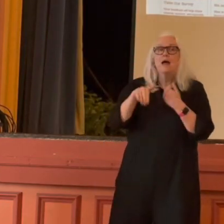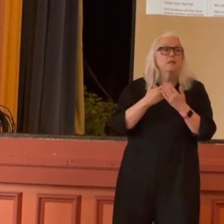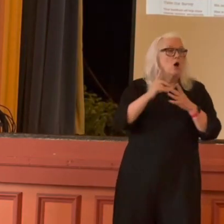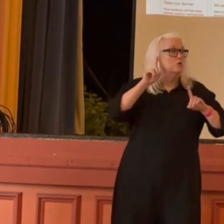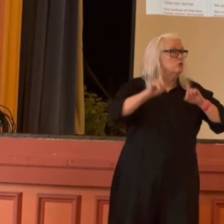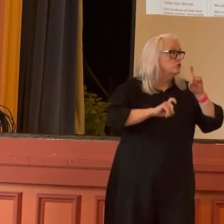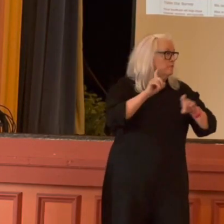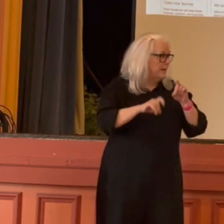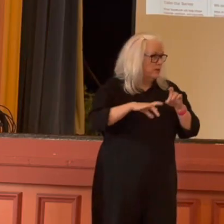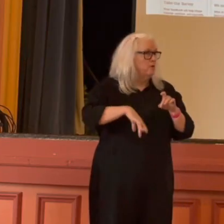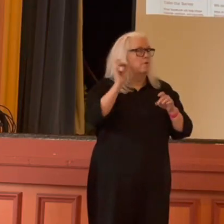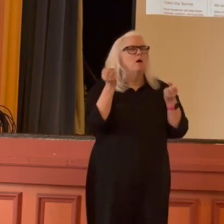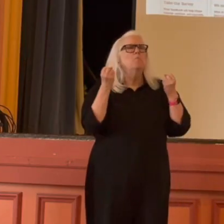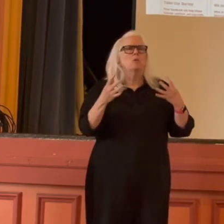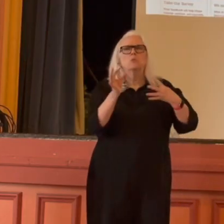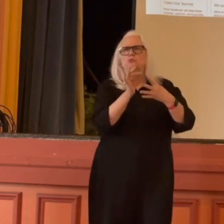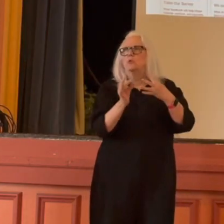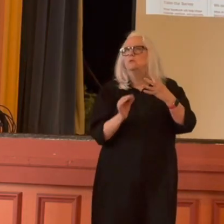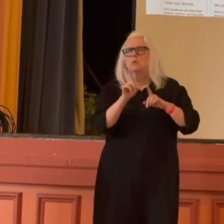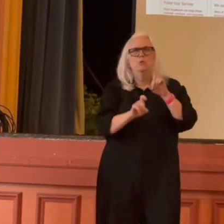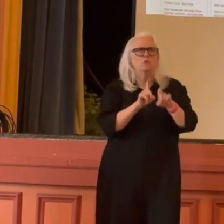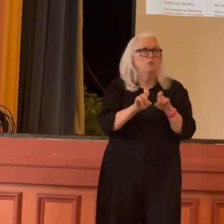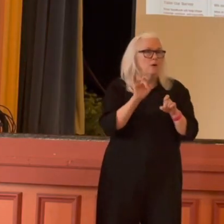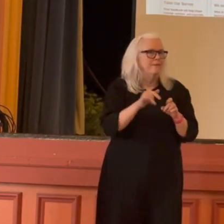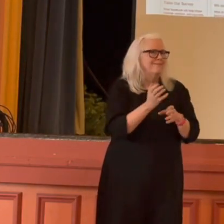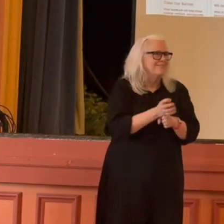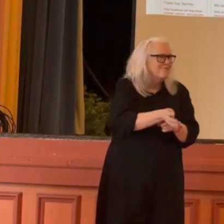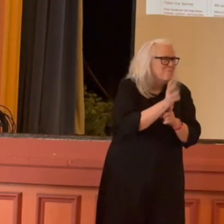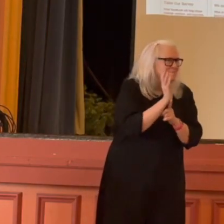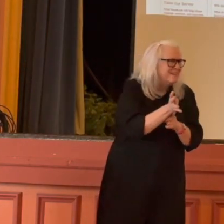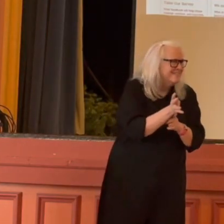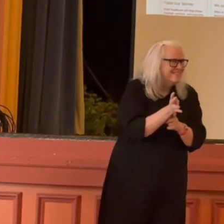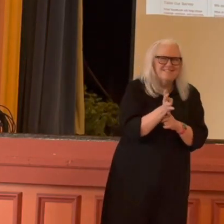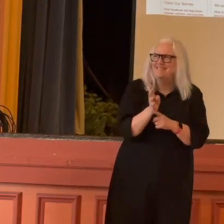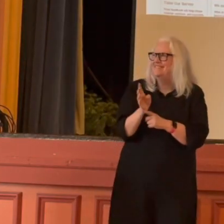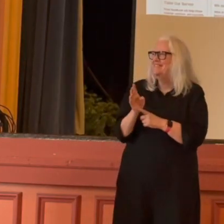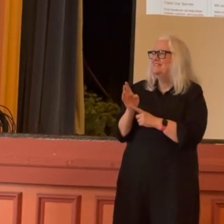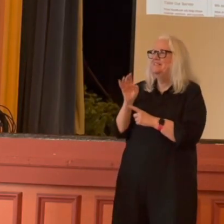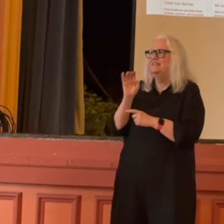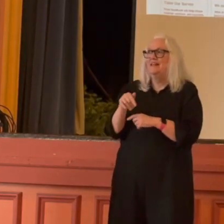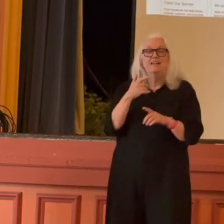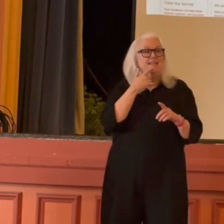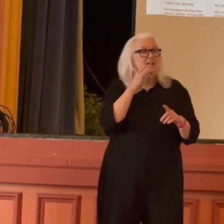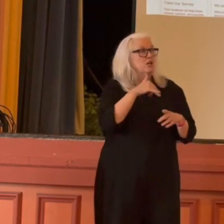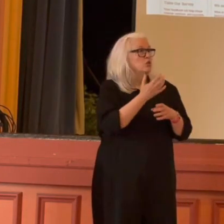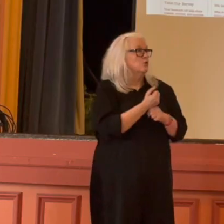it's just a series of multiple choice questions. It takes 4 minutes. Now, last night I said it took 3 minutes